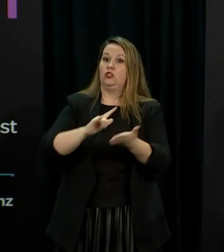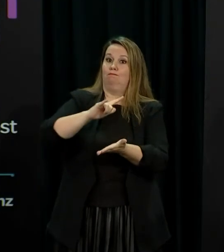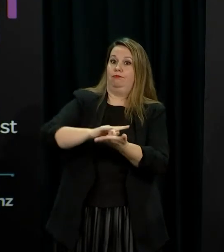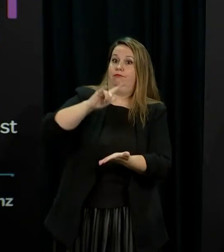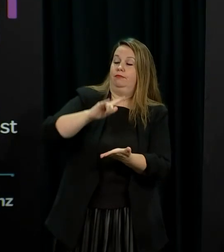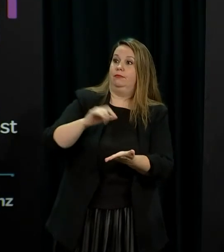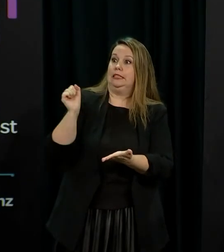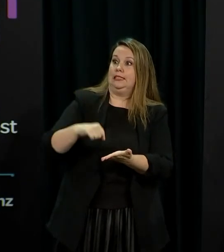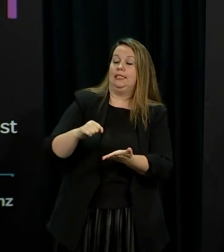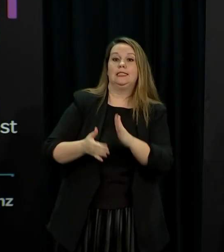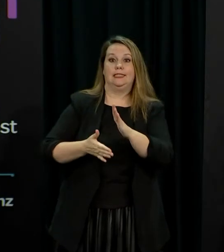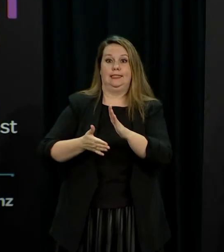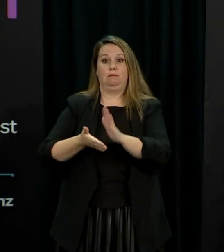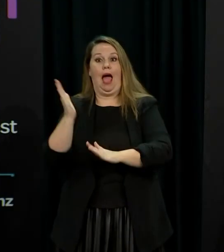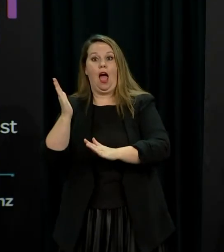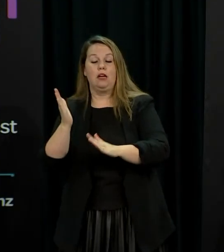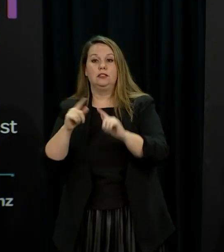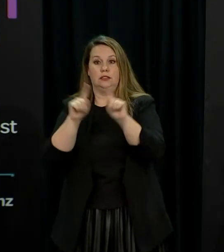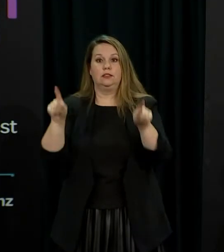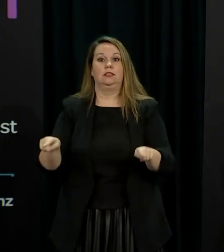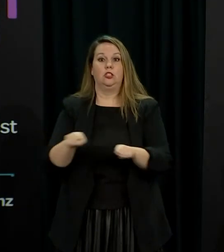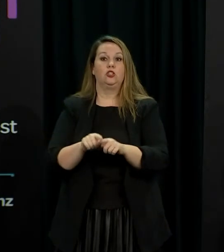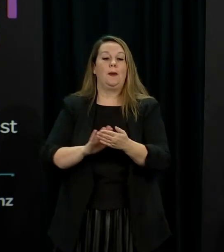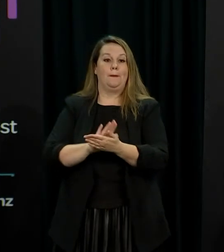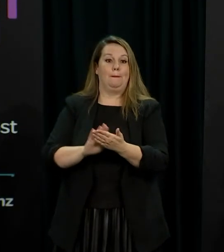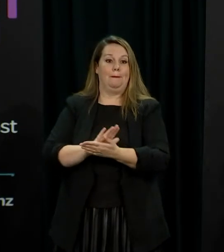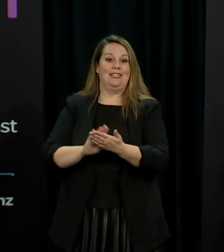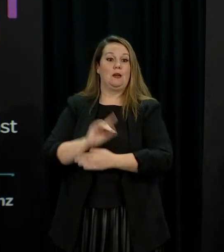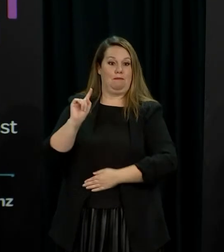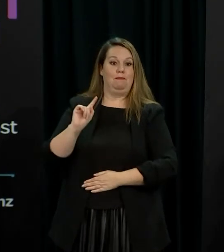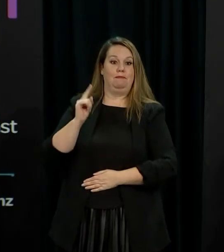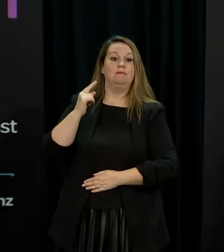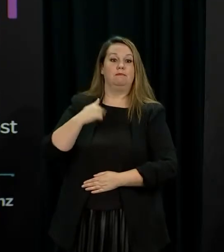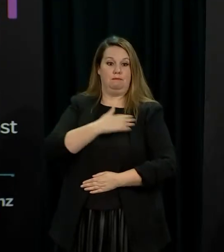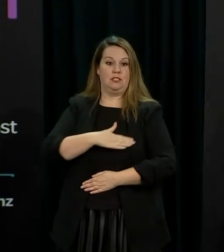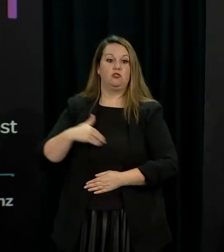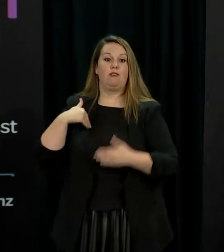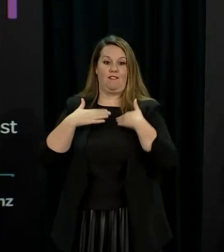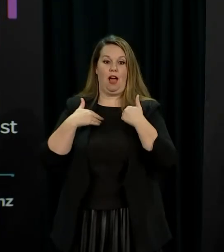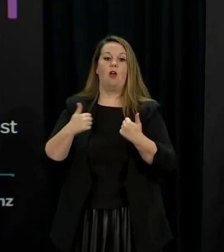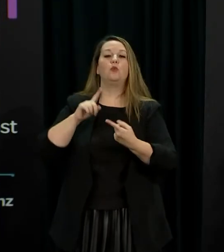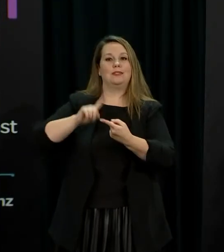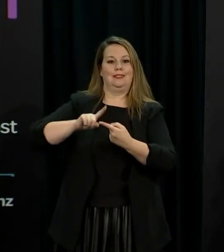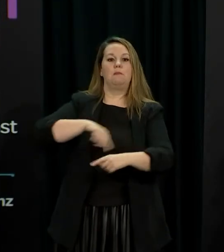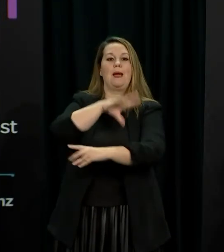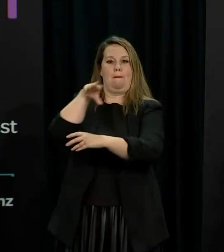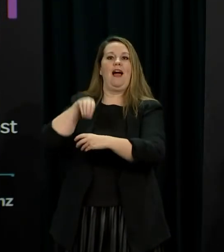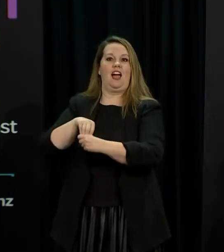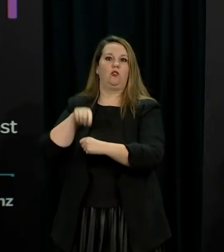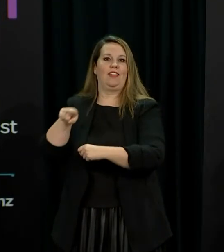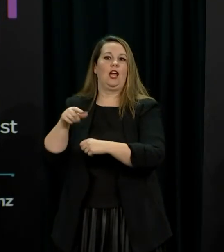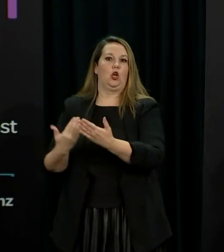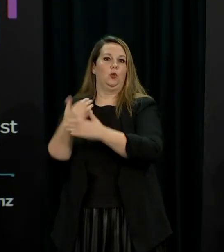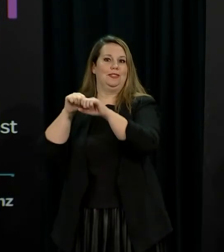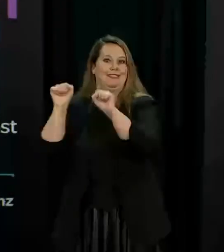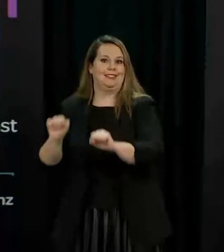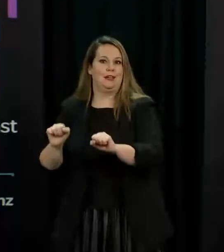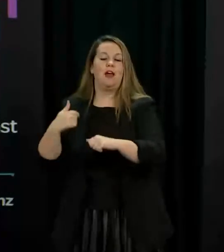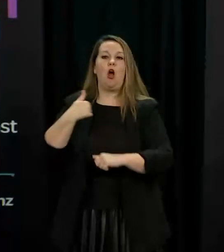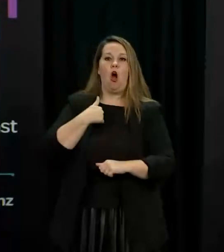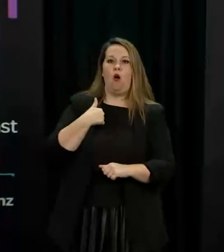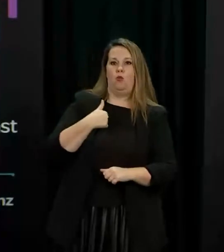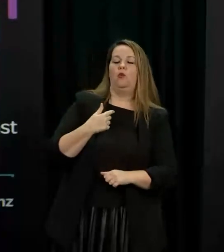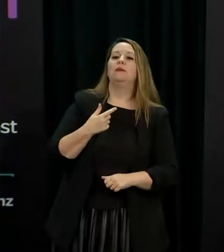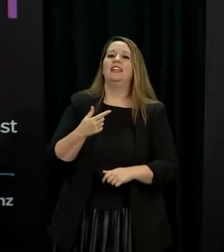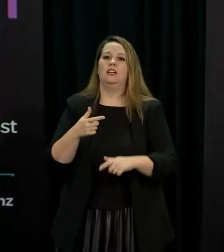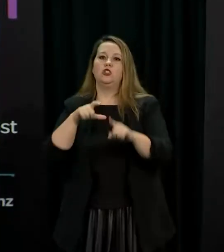Health continues to have a role in the new system, and I'll be the Director General for the first month of that time, and so the Director General